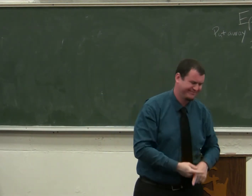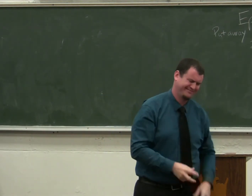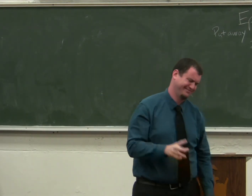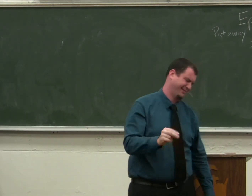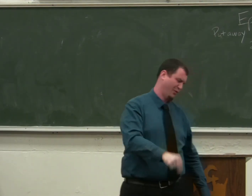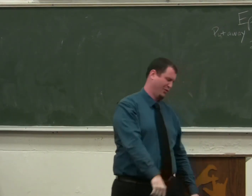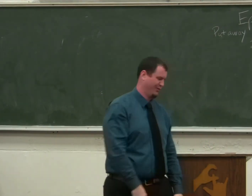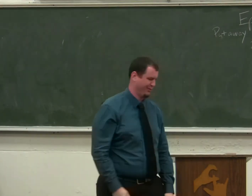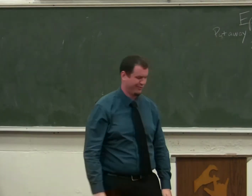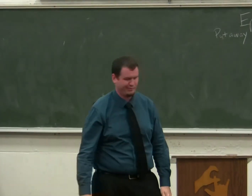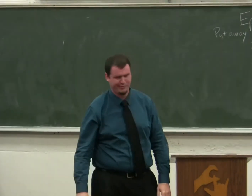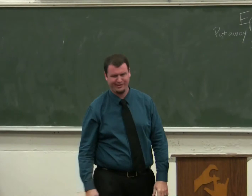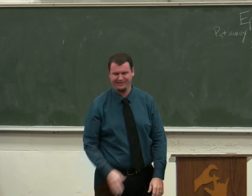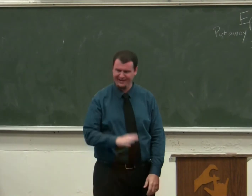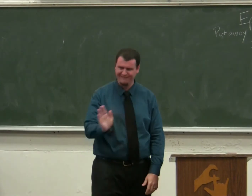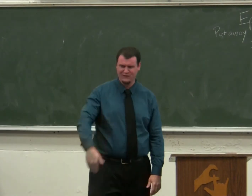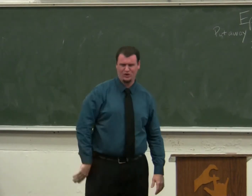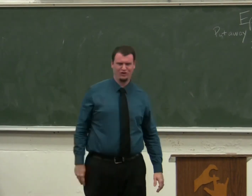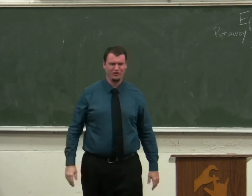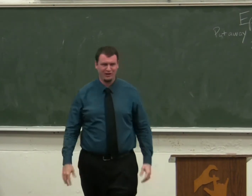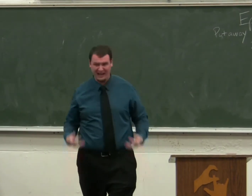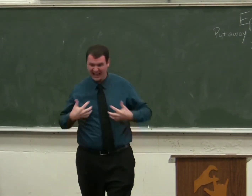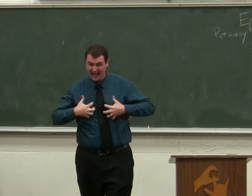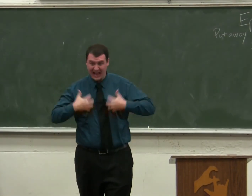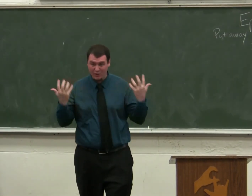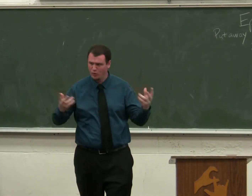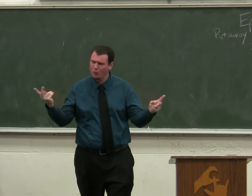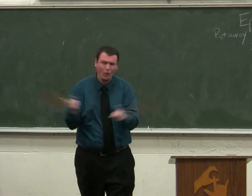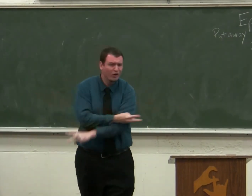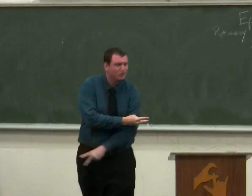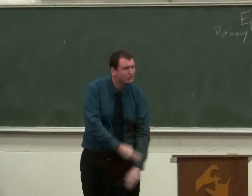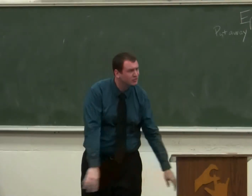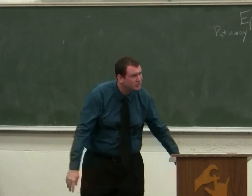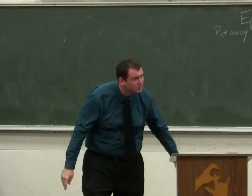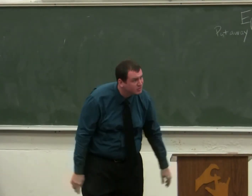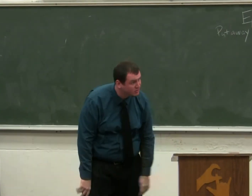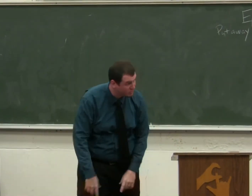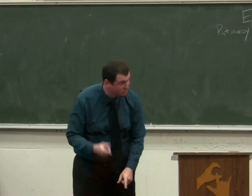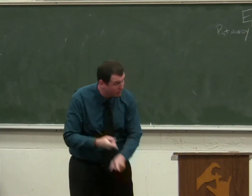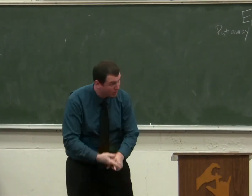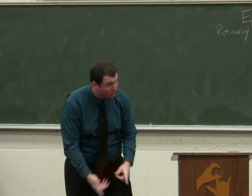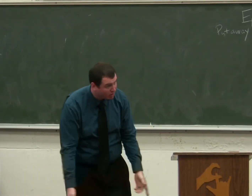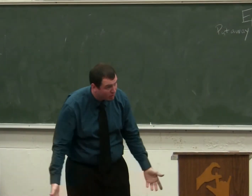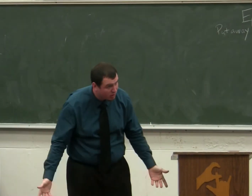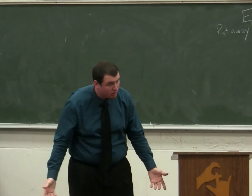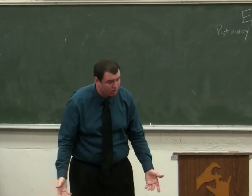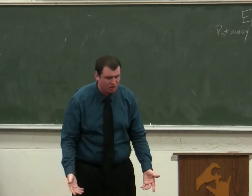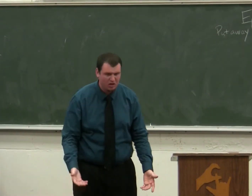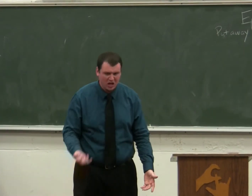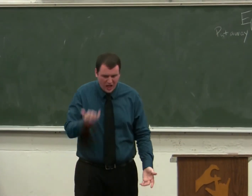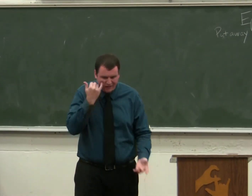that? No, it never helps. Getting angry just makes it